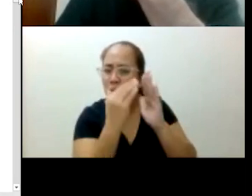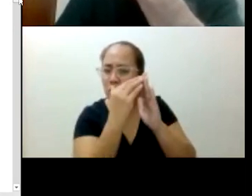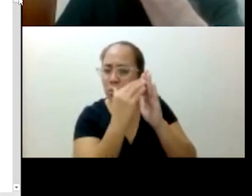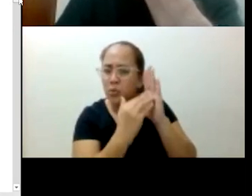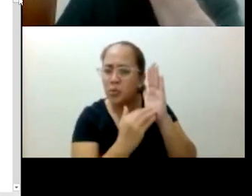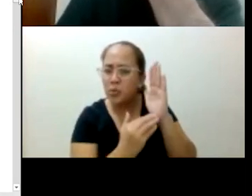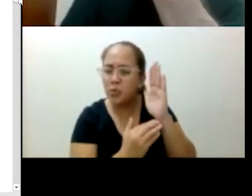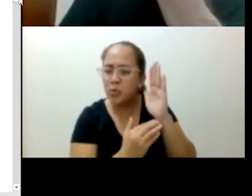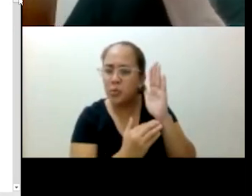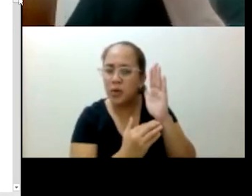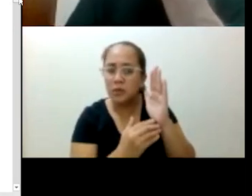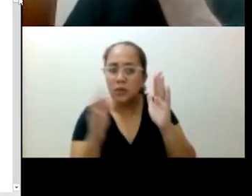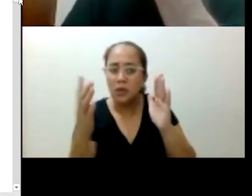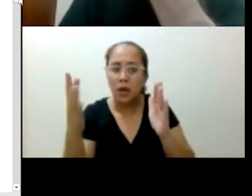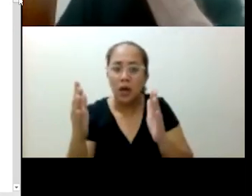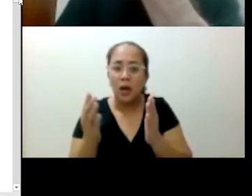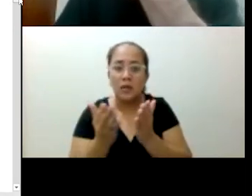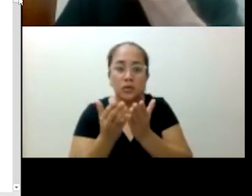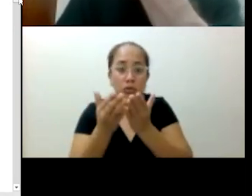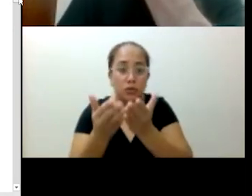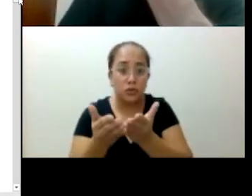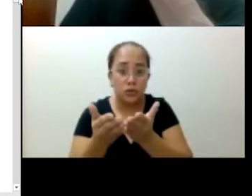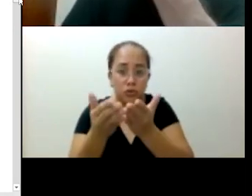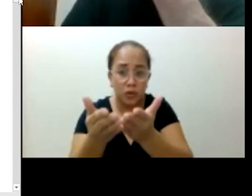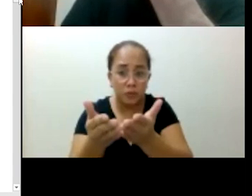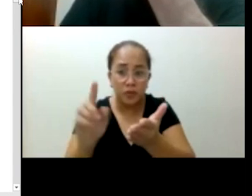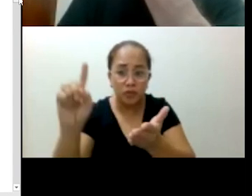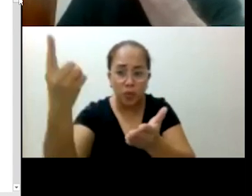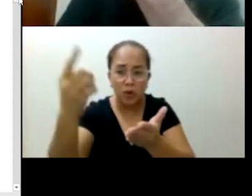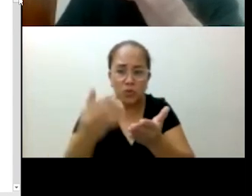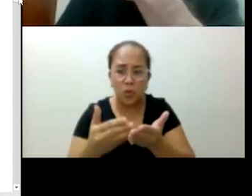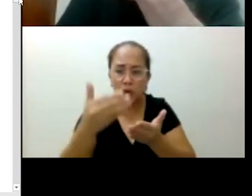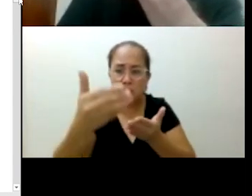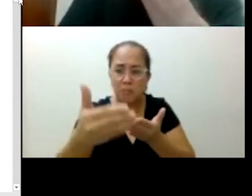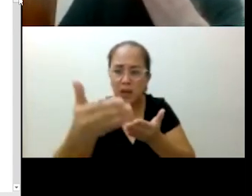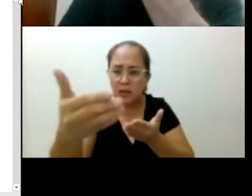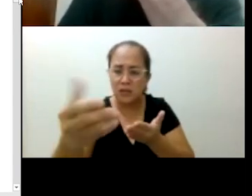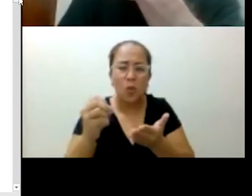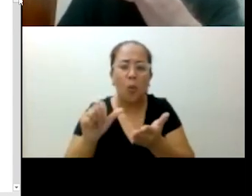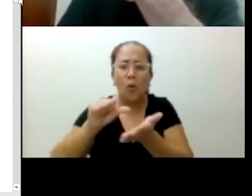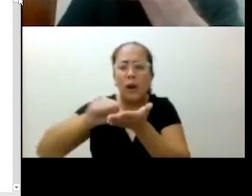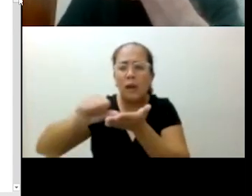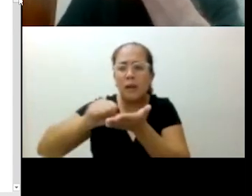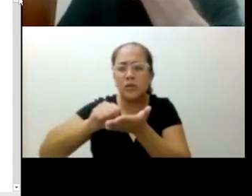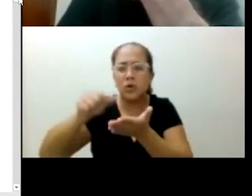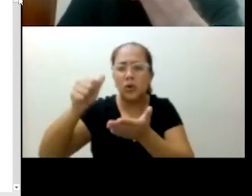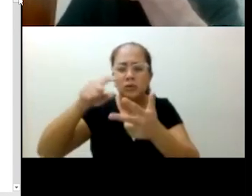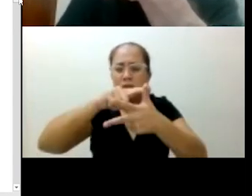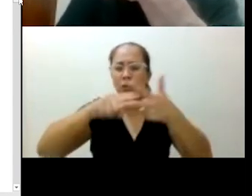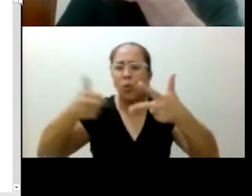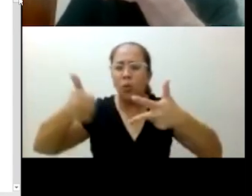The ship goes forward. Does that go first, or bus, or eraser? Which one of those goes first?